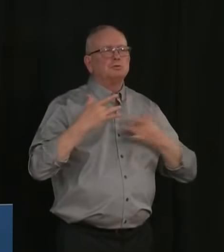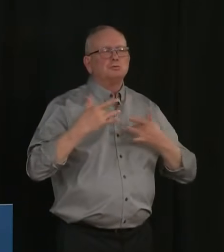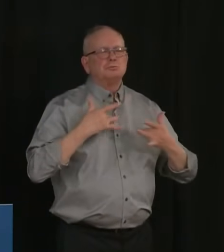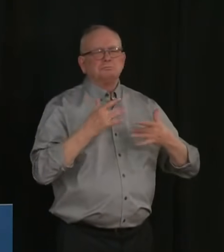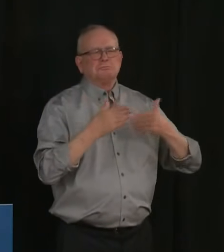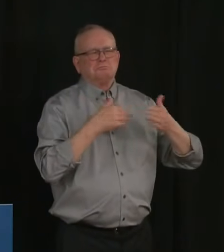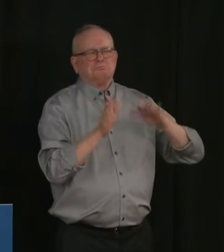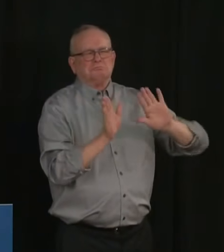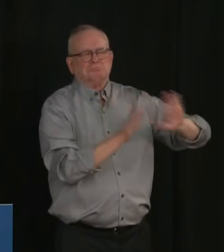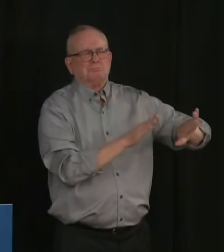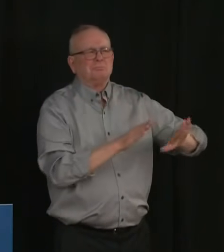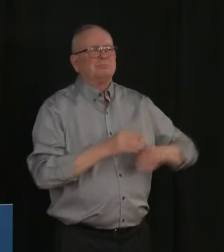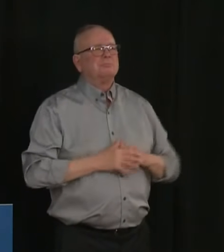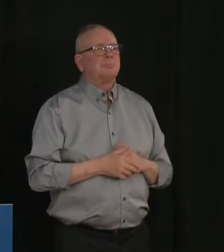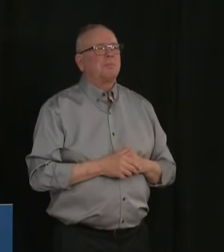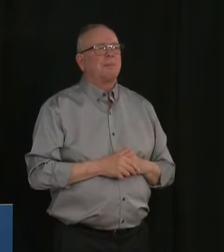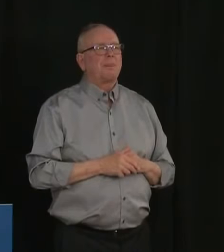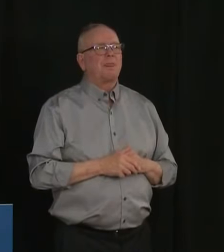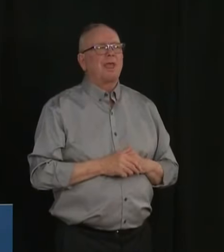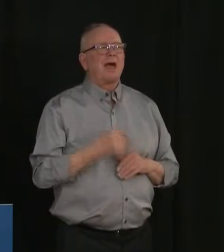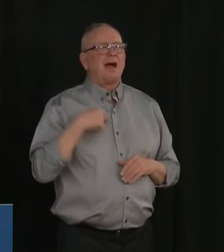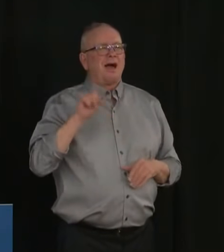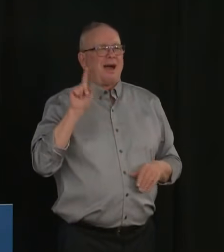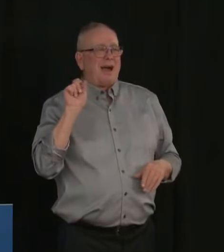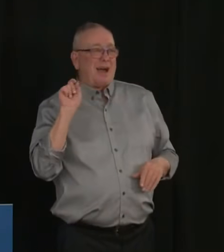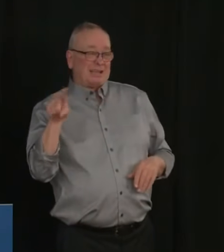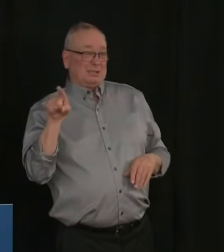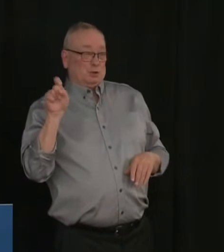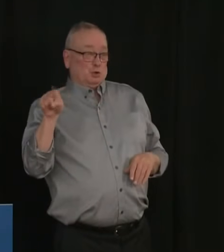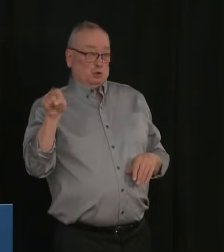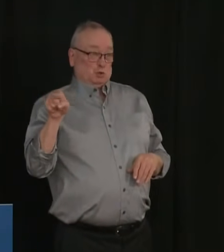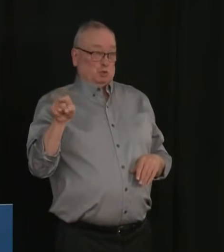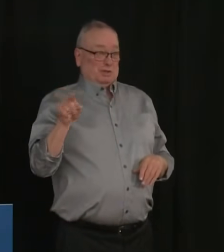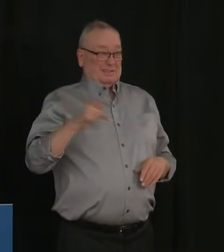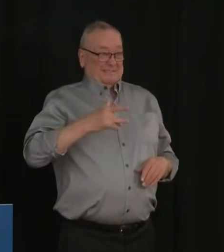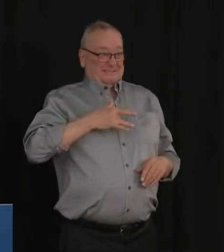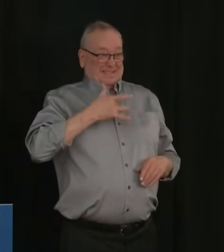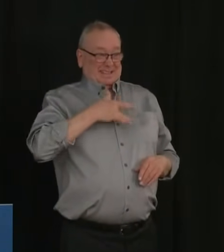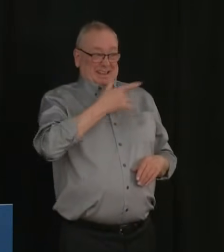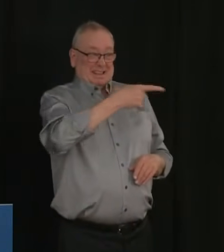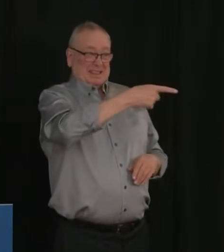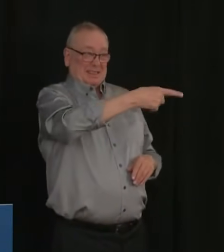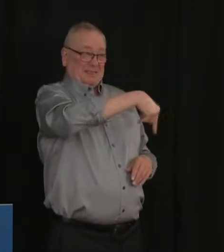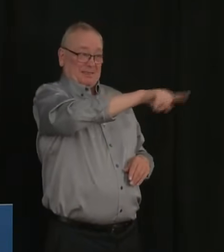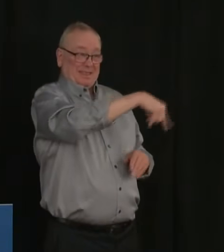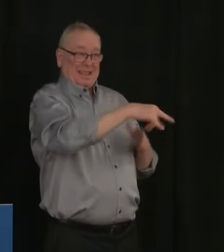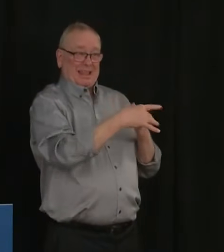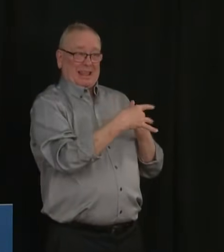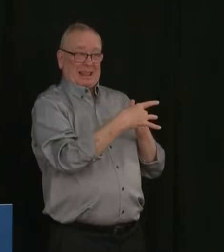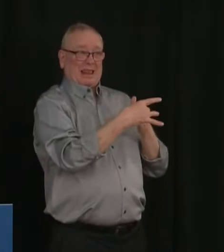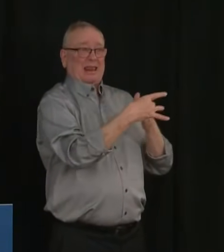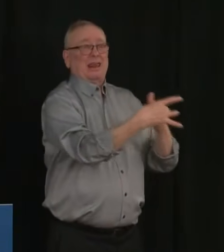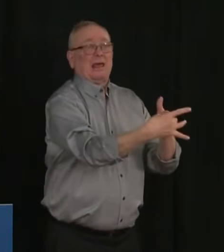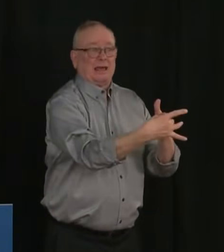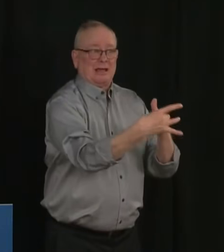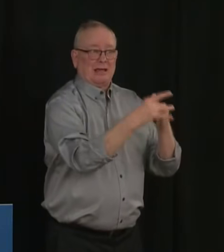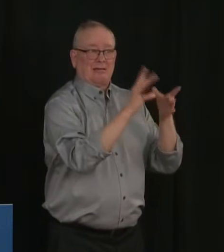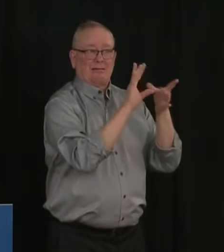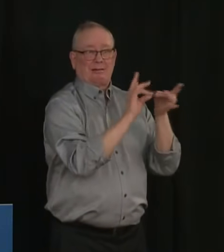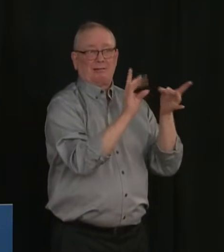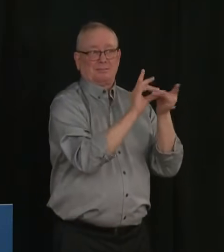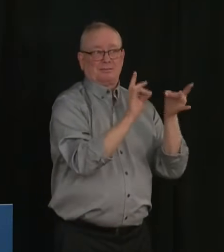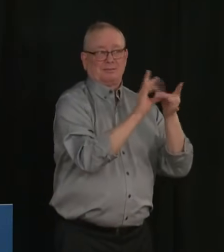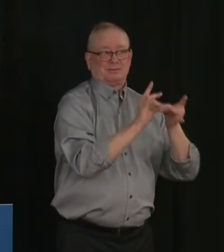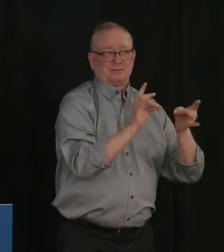any? Do you fear that there's any kind of a danger when it's government leaders that are saying some of these things, and how that might influence their constituents and other